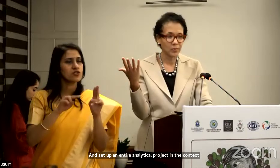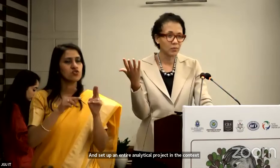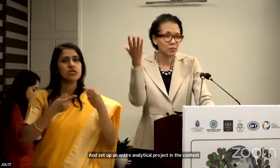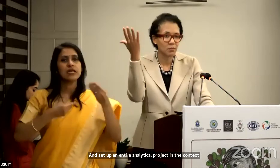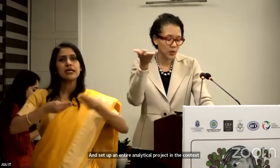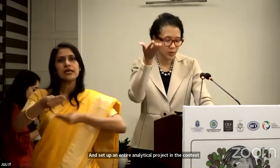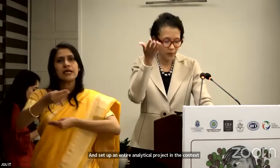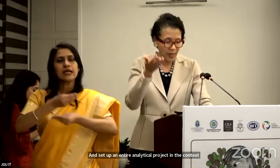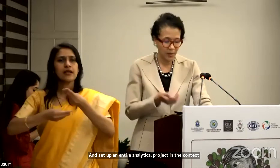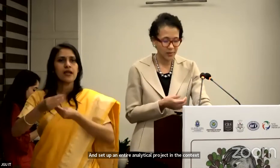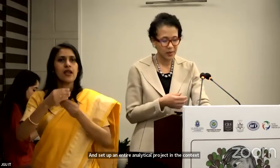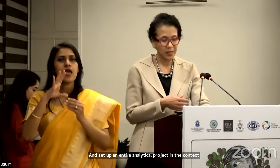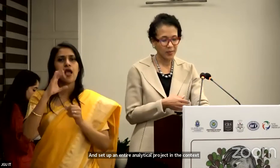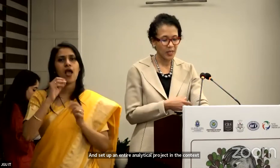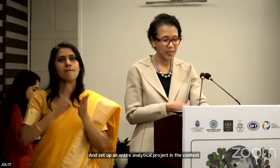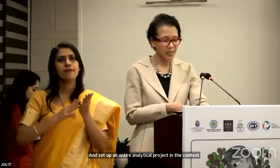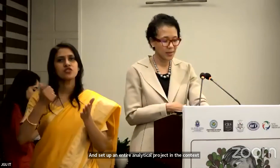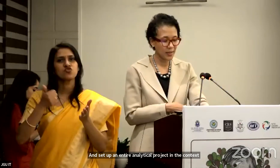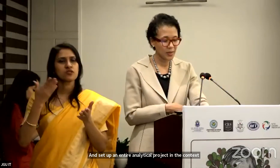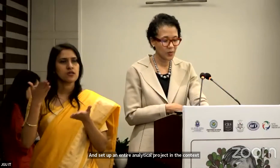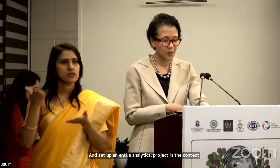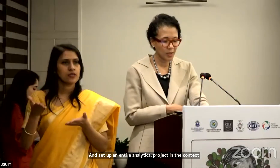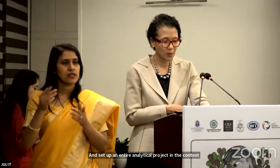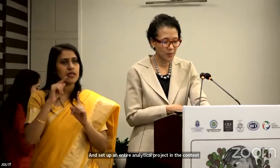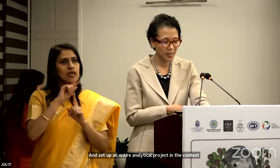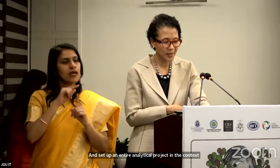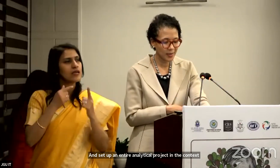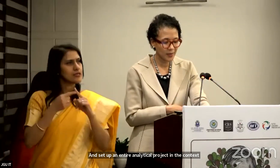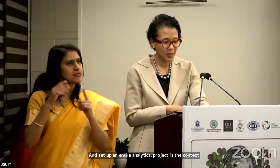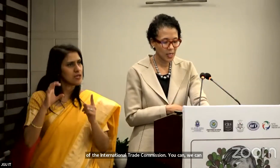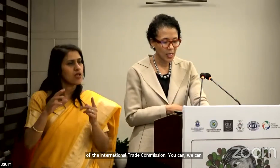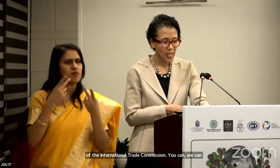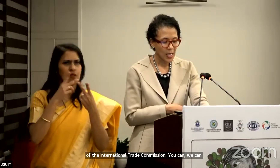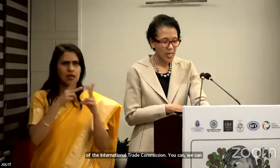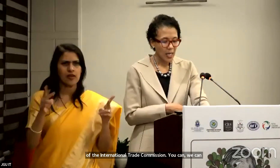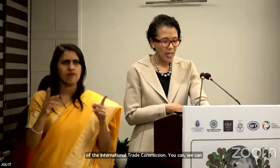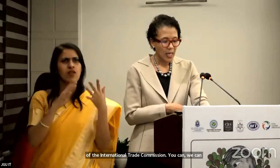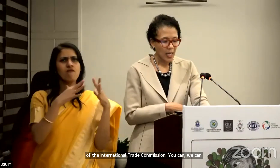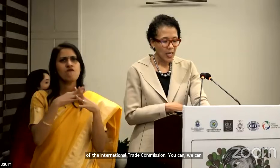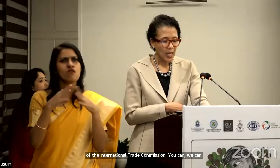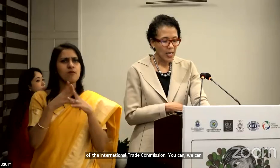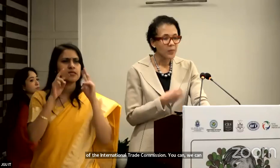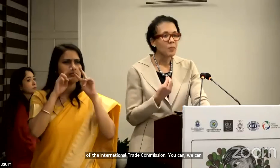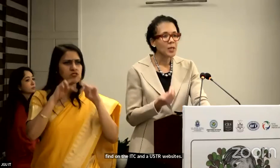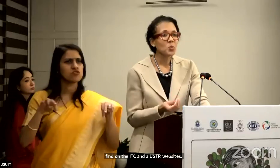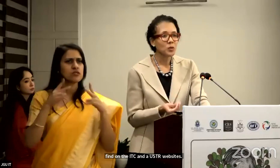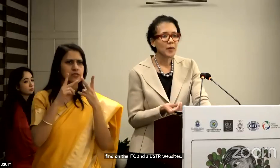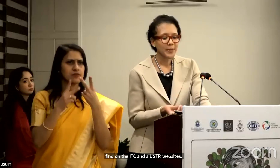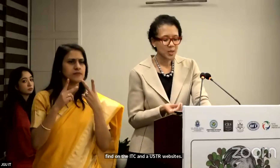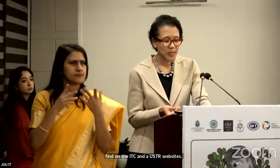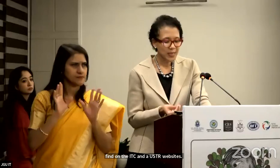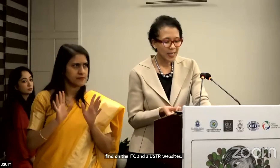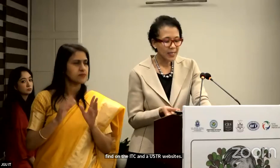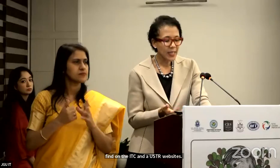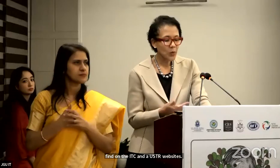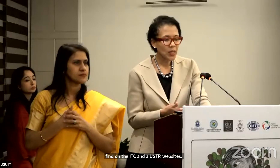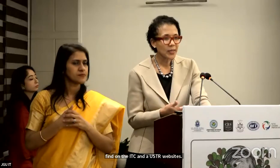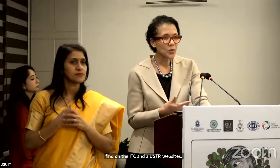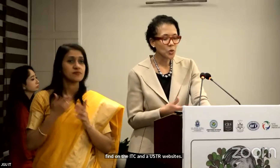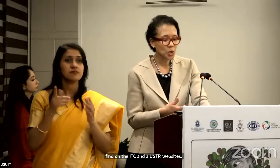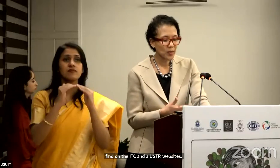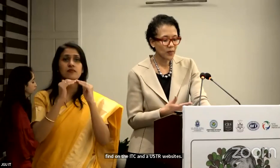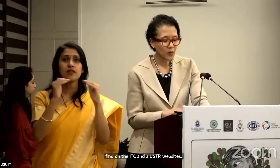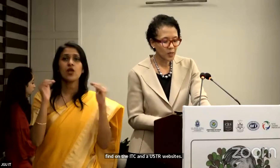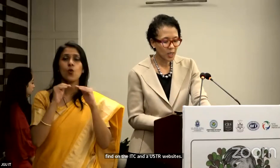we can find on the ITC and USTR websites. But much more remains to be done, and equally